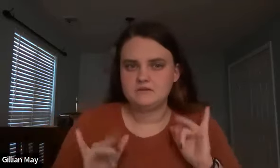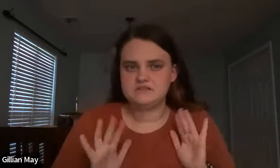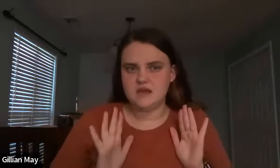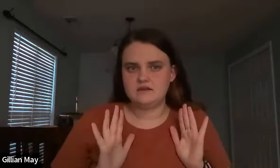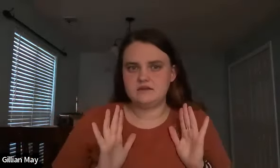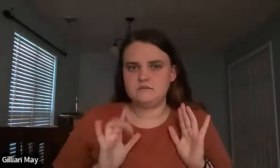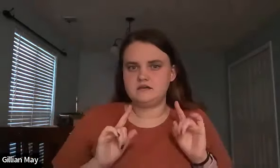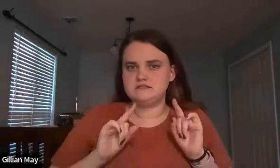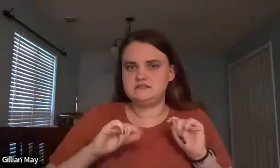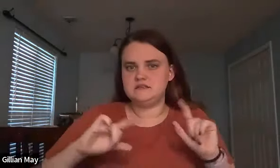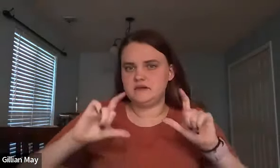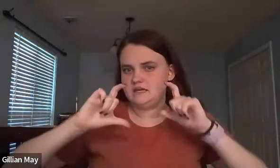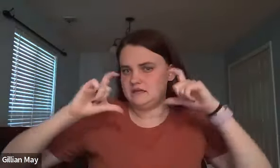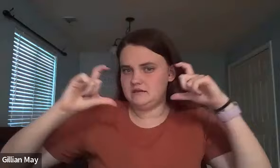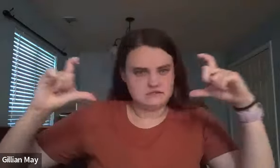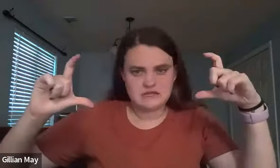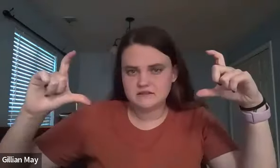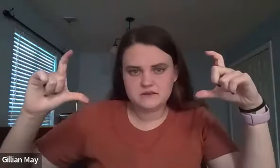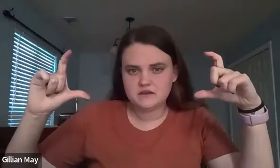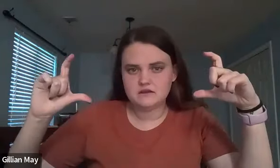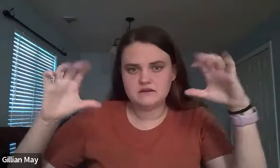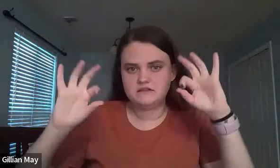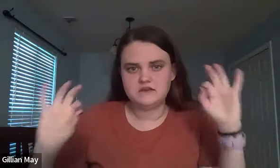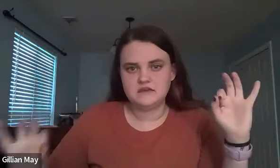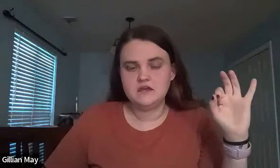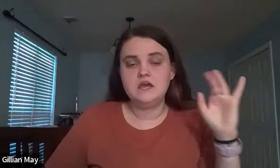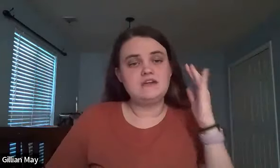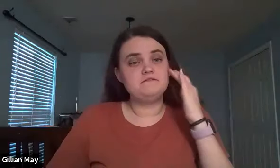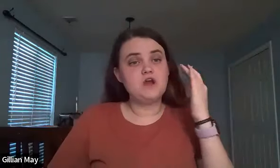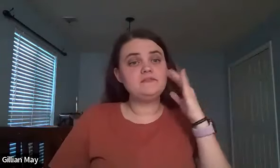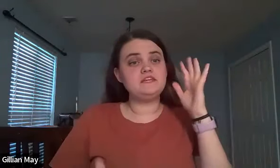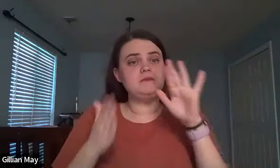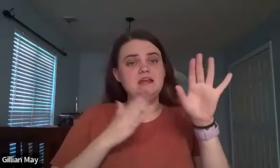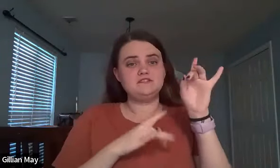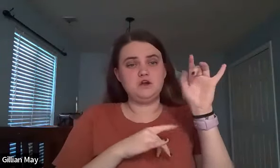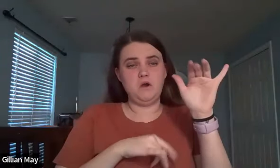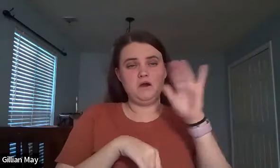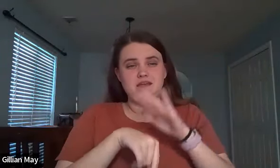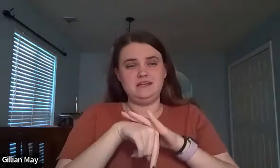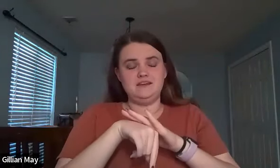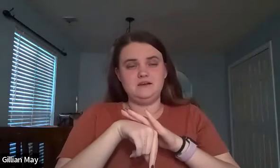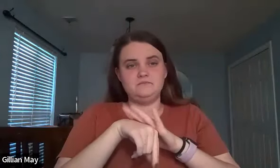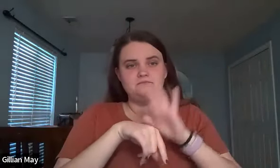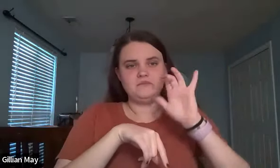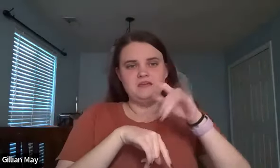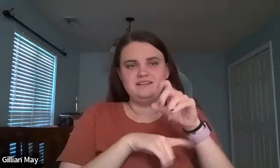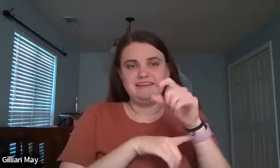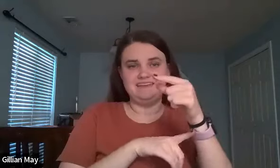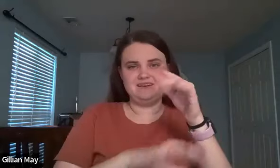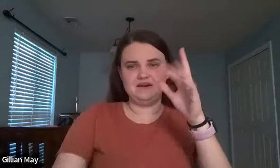How's that? Am I slightly bigger or anything? If not, then you might have to go on and click